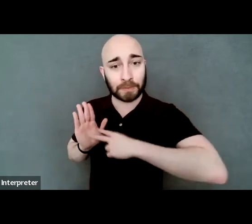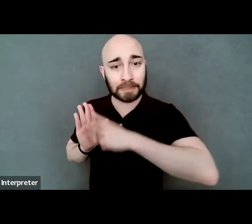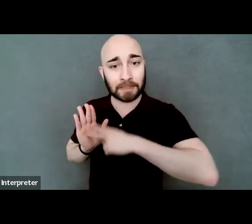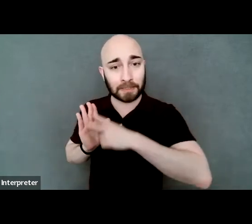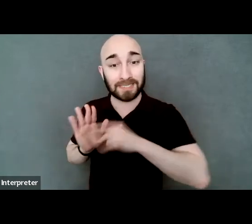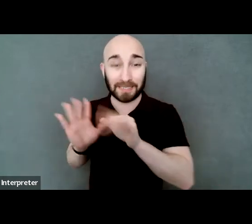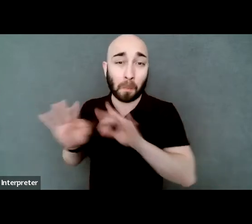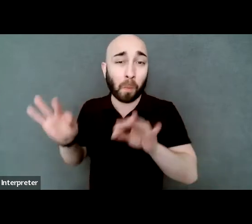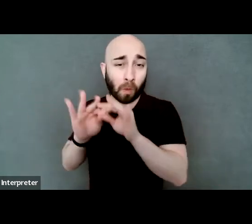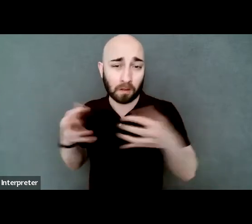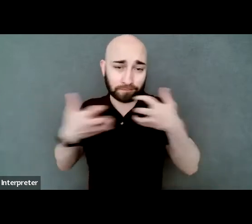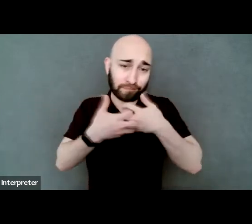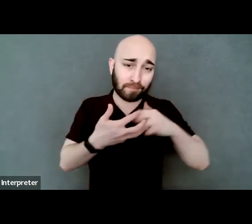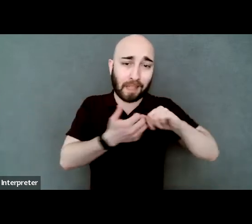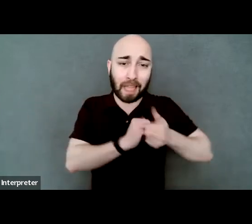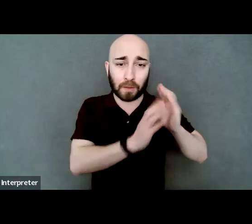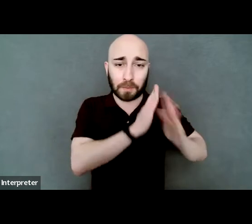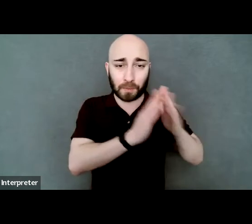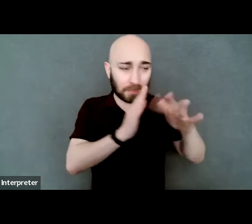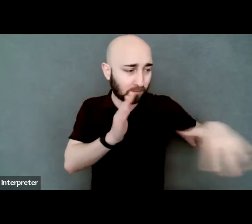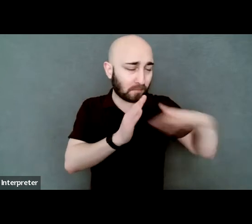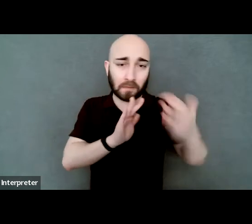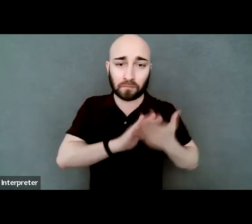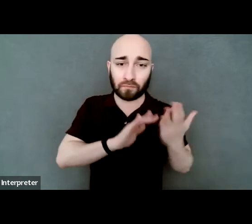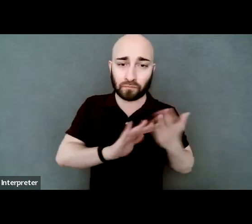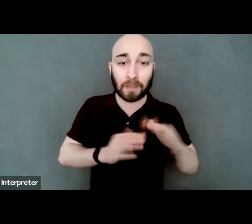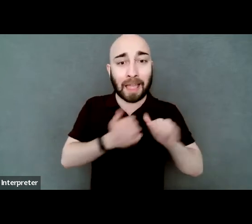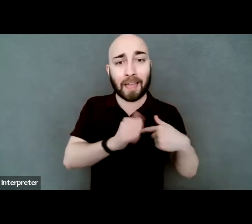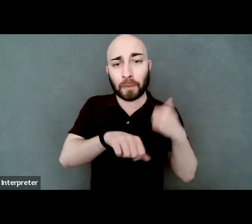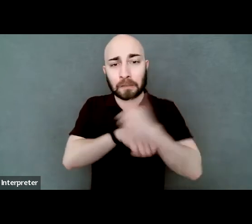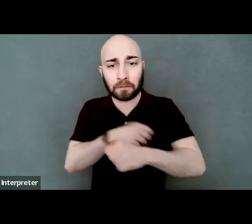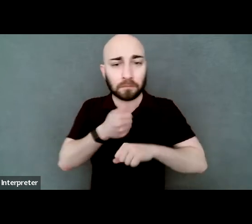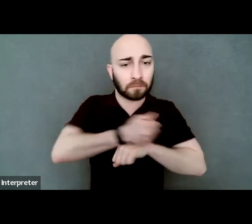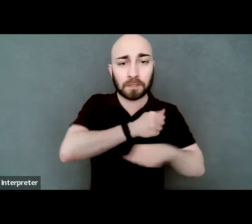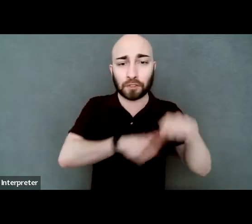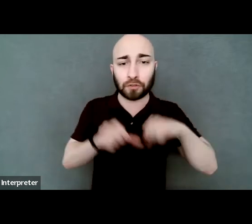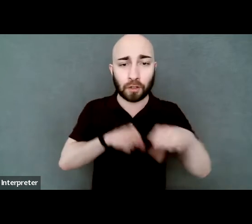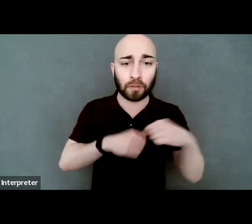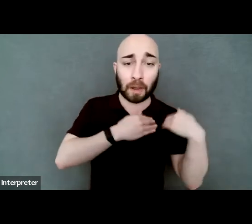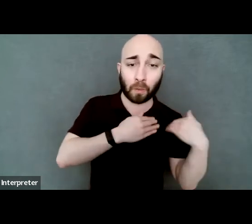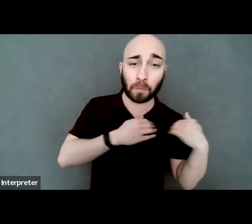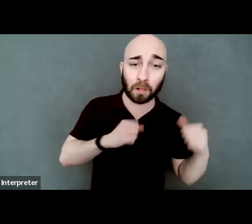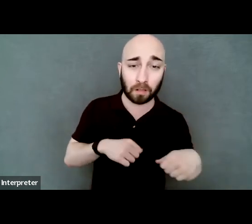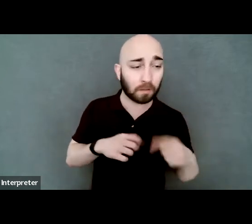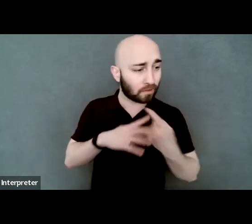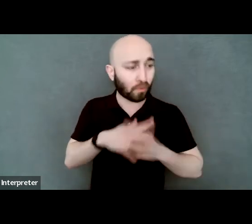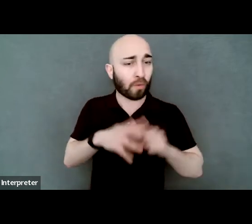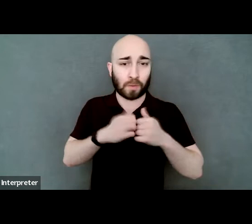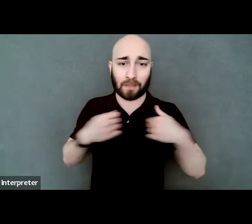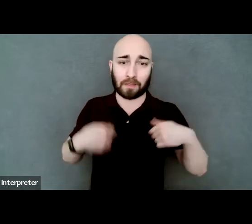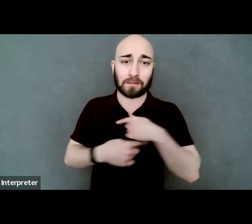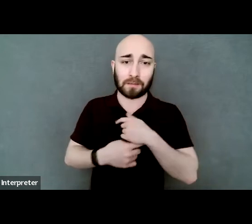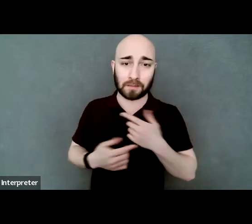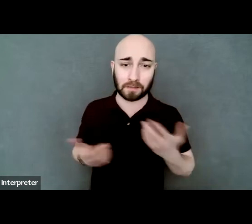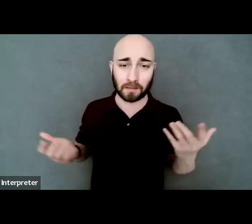far as how we will work together. And it's going to be how we hold each other accountable because it starts with us. So